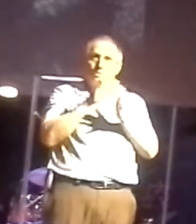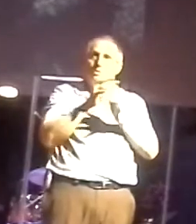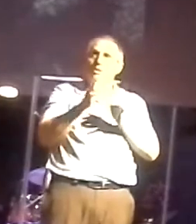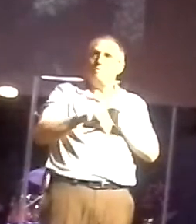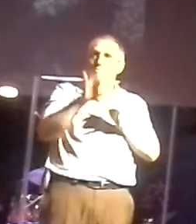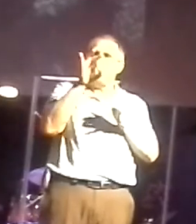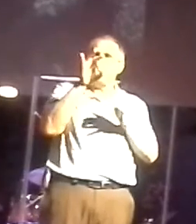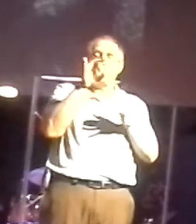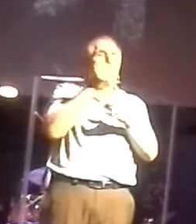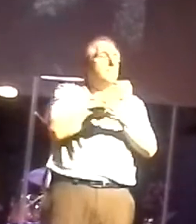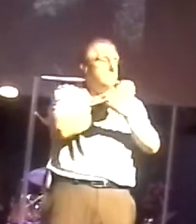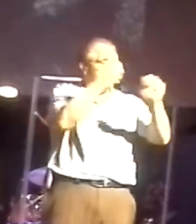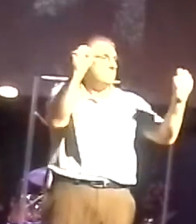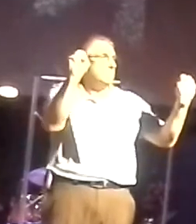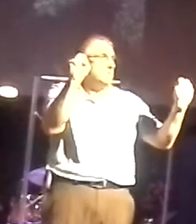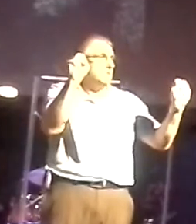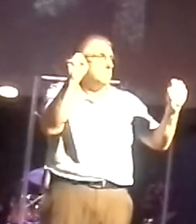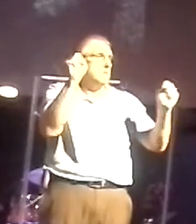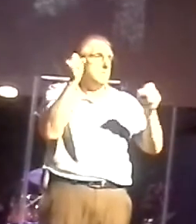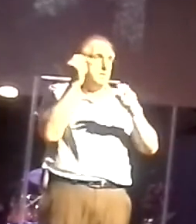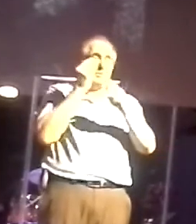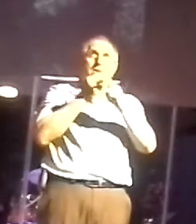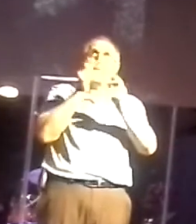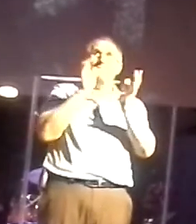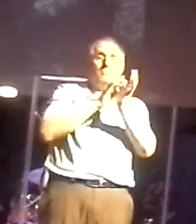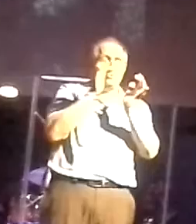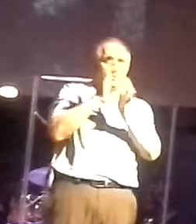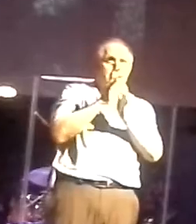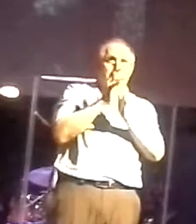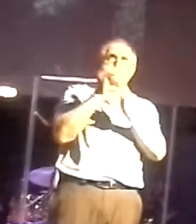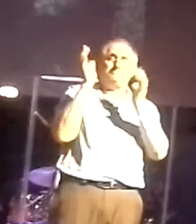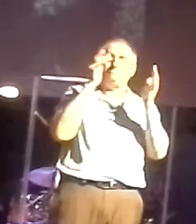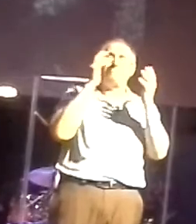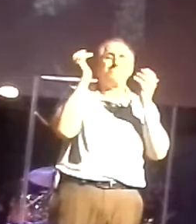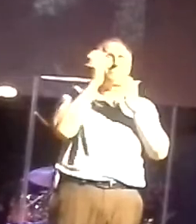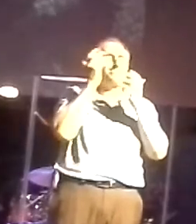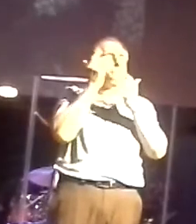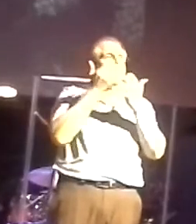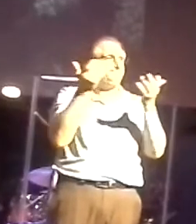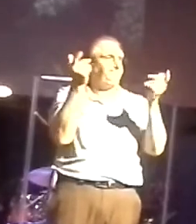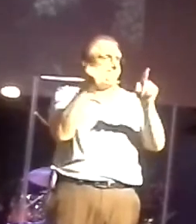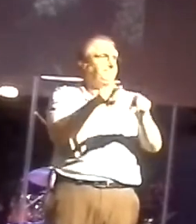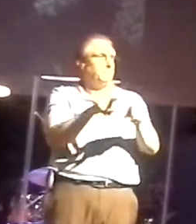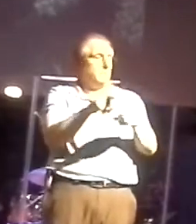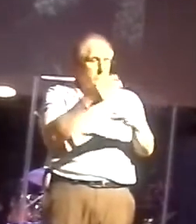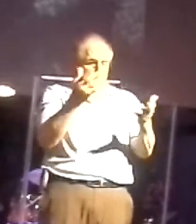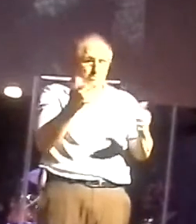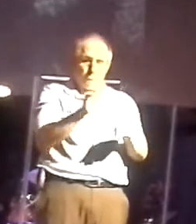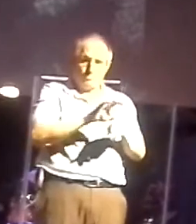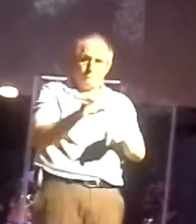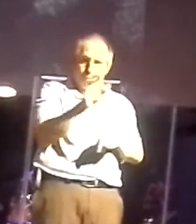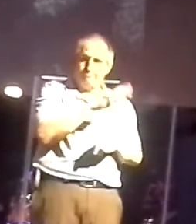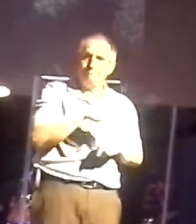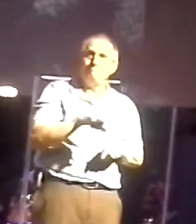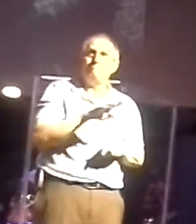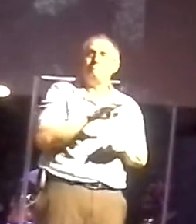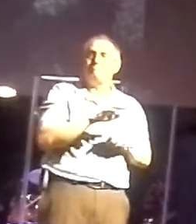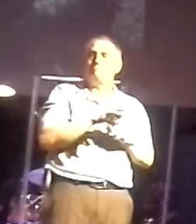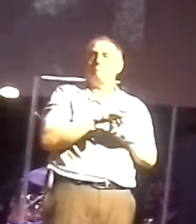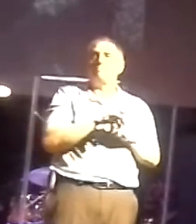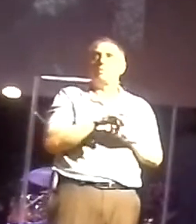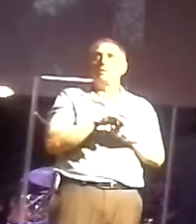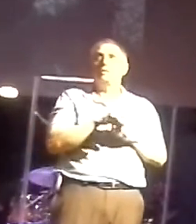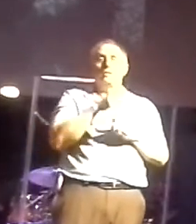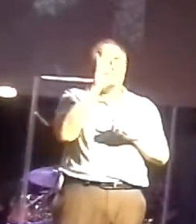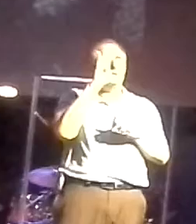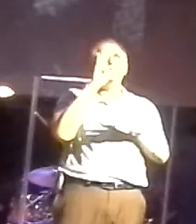finding freedom in the name of Jesus. And it's incredible that that is happening right here on our campus. God,